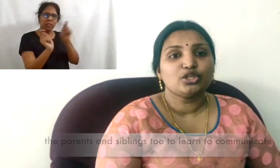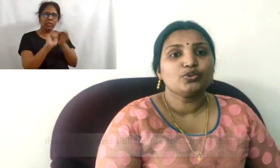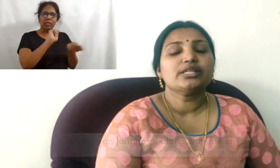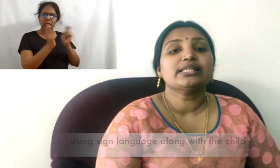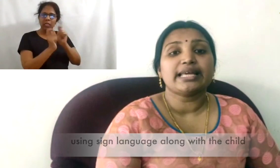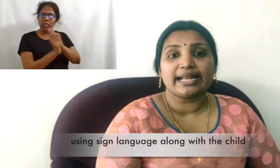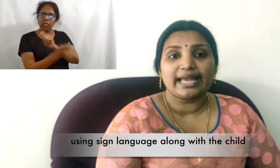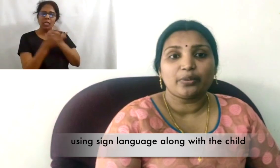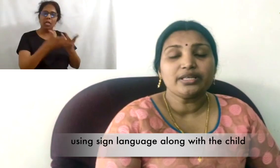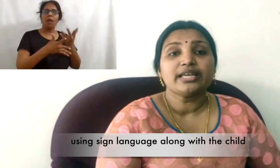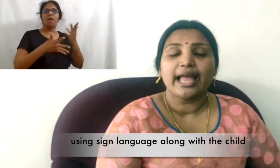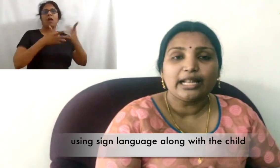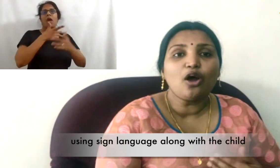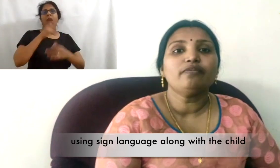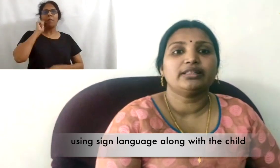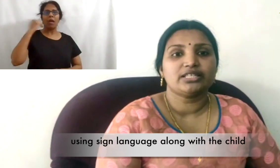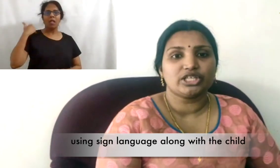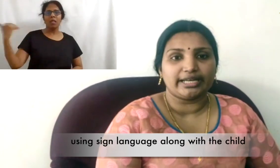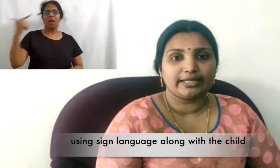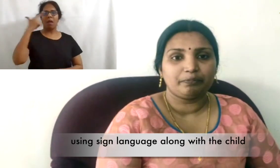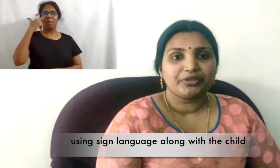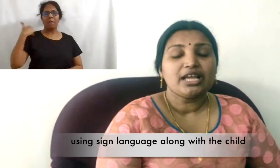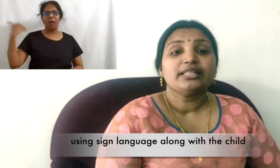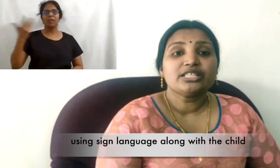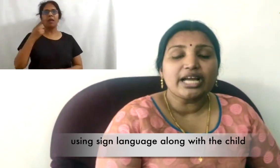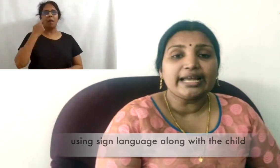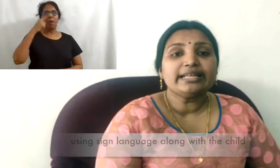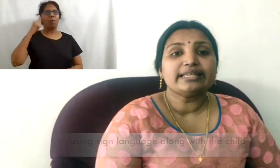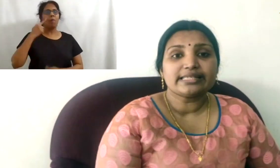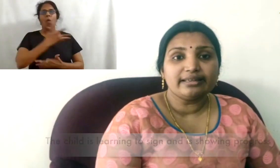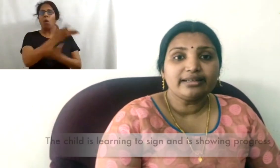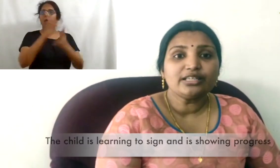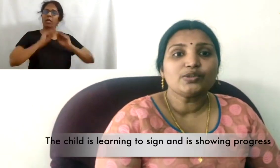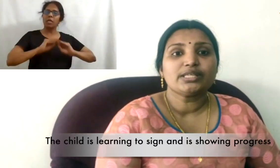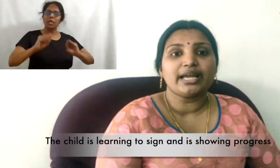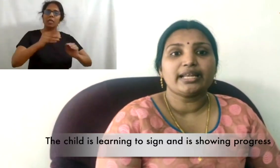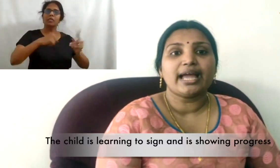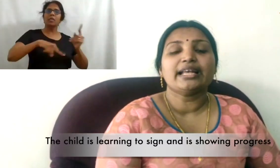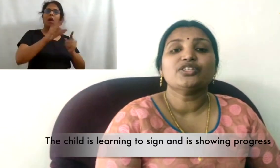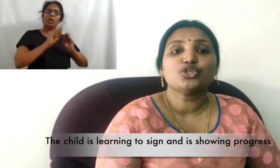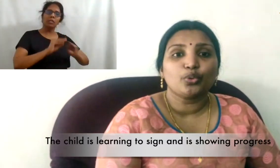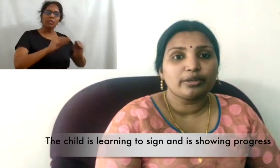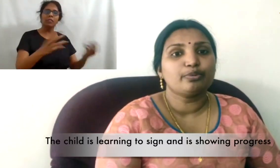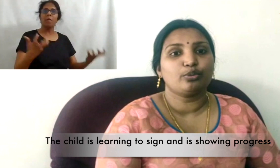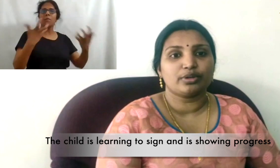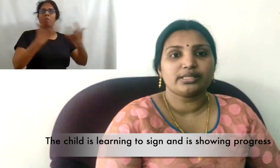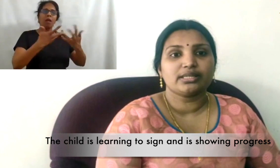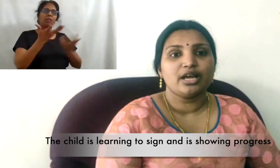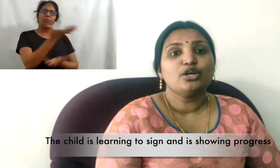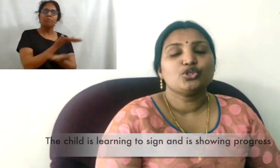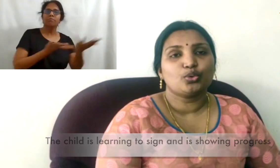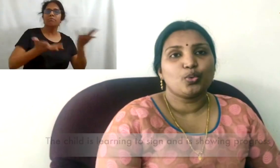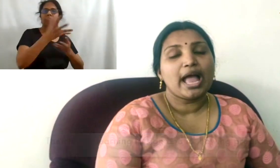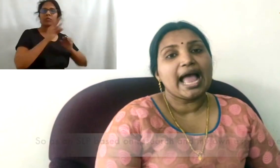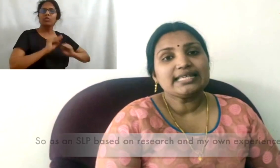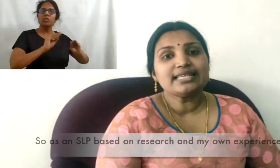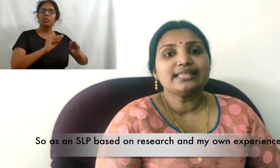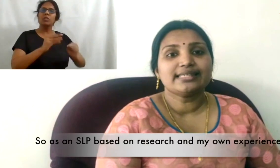using sign language along with the child. The child is learning to sign and is showing progress. So, as an